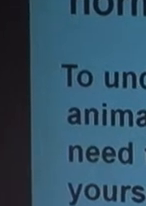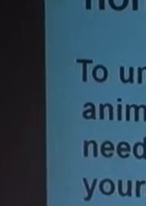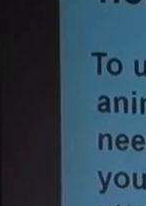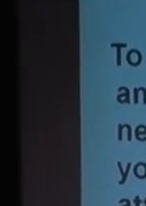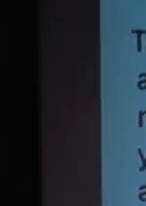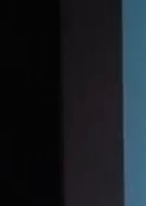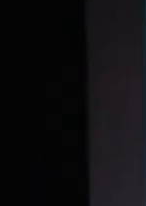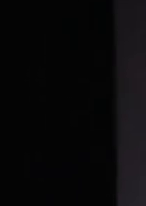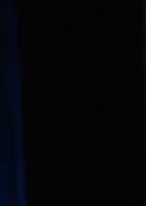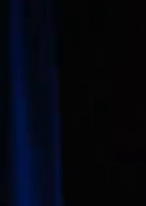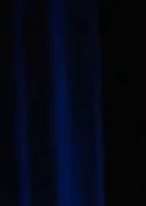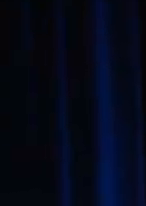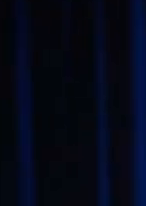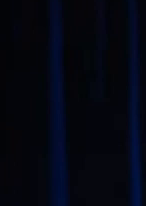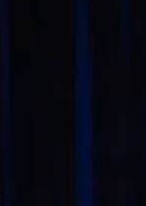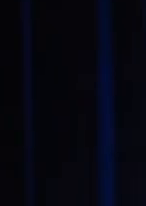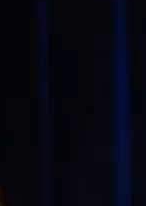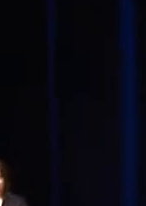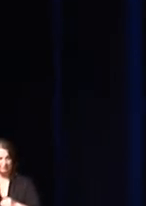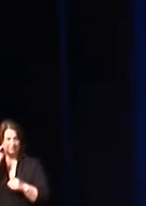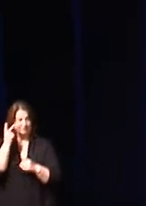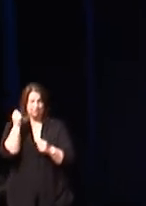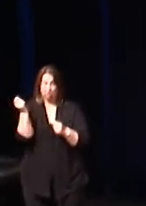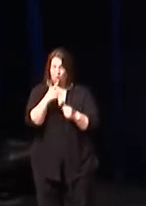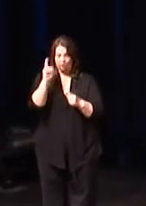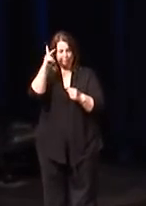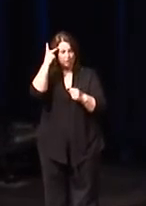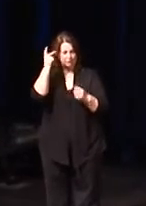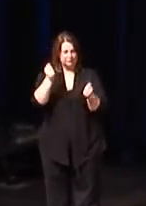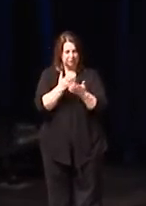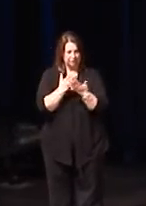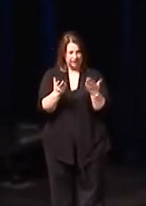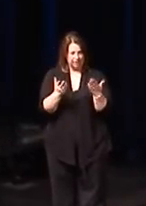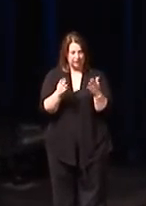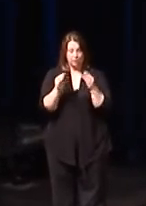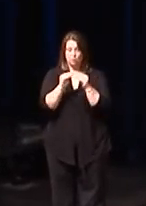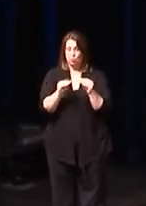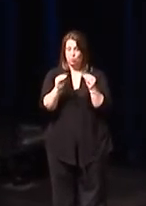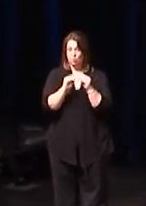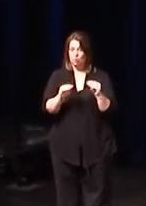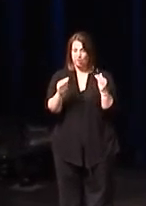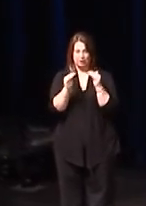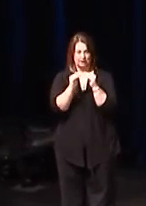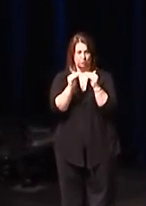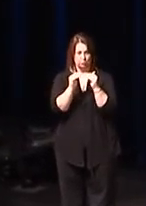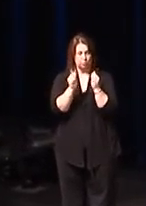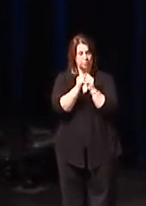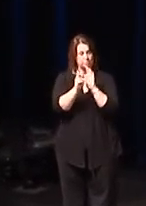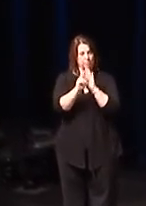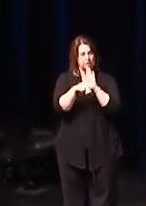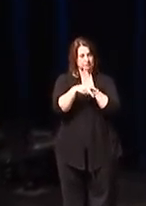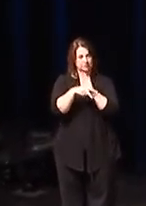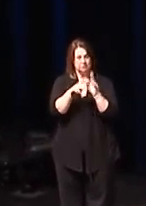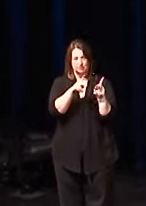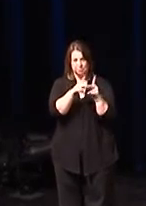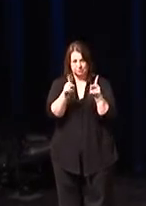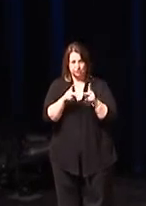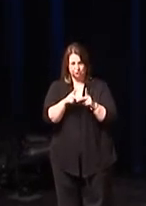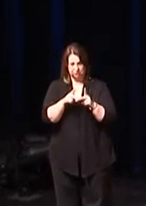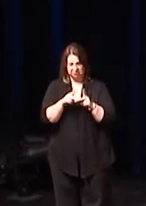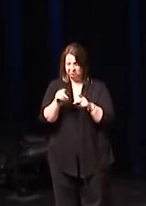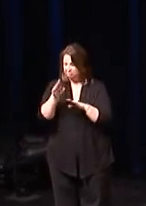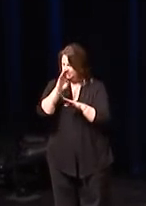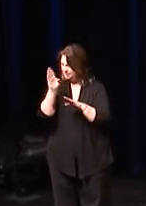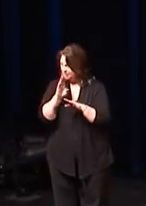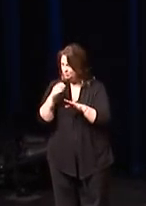seeing today and all the mess we've got with all the politics and everything else is we're getting more and more people in policy positions that have never